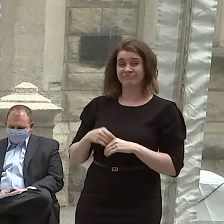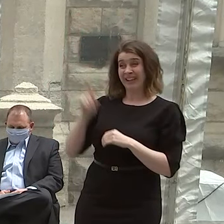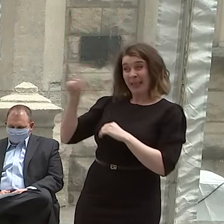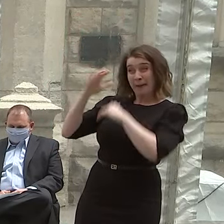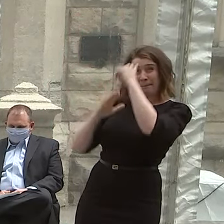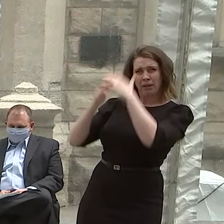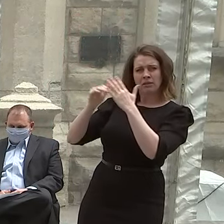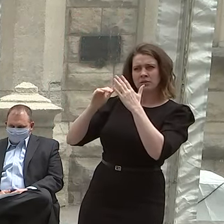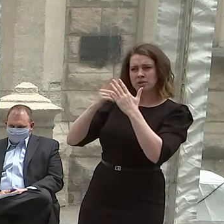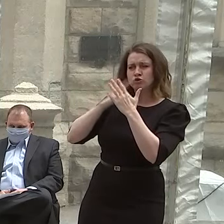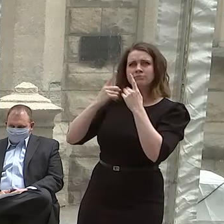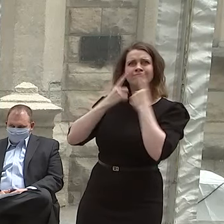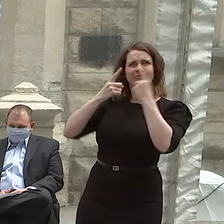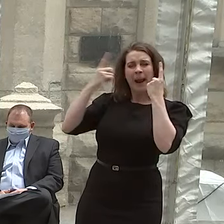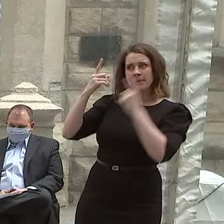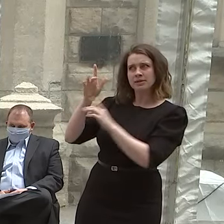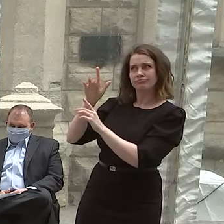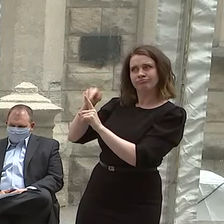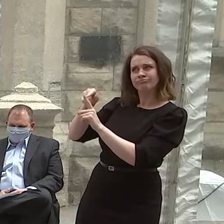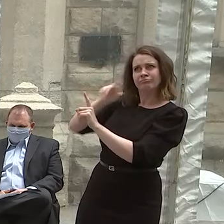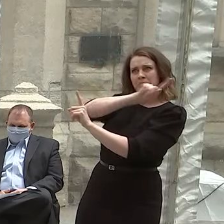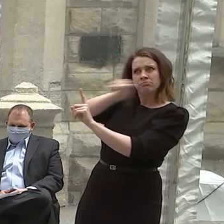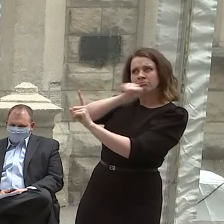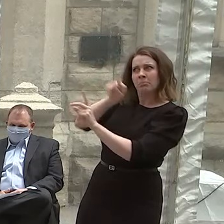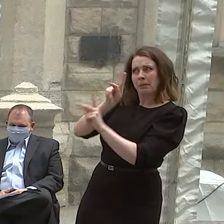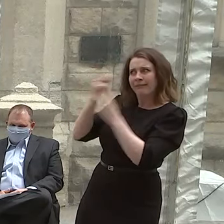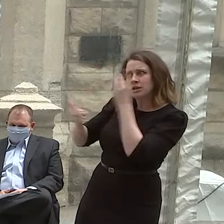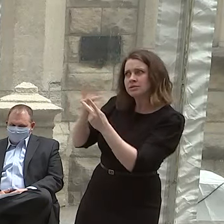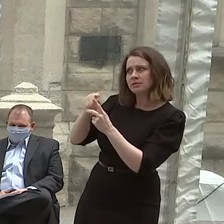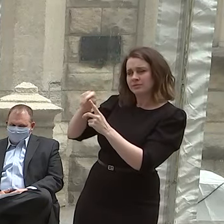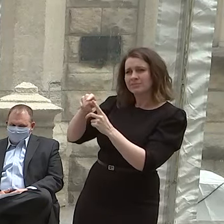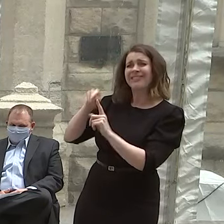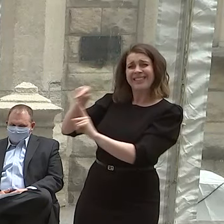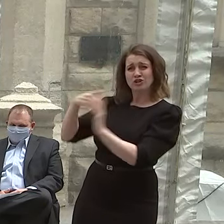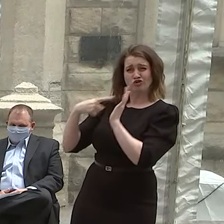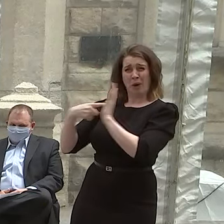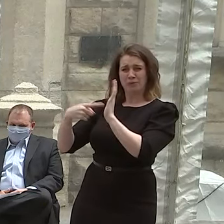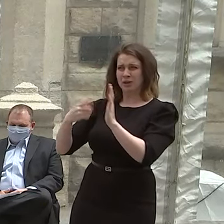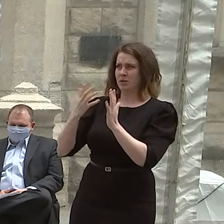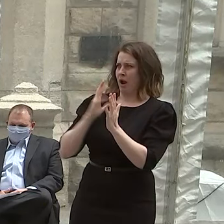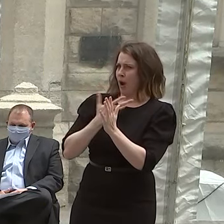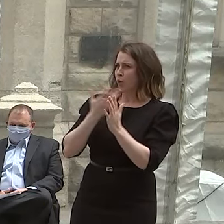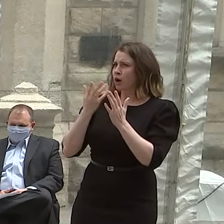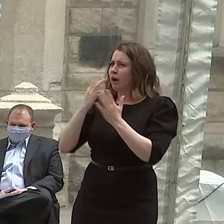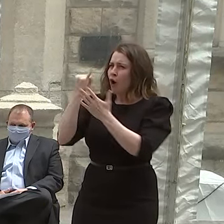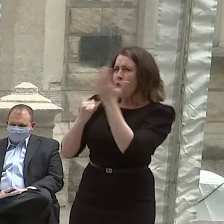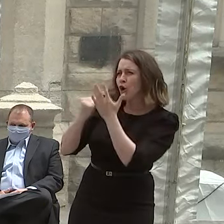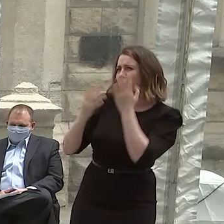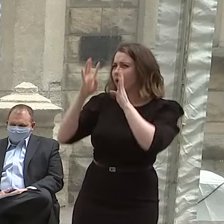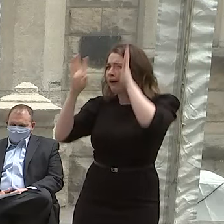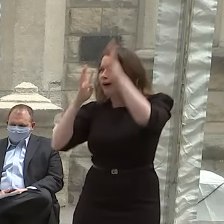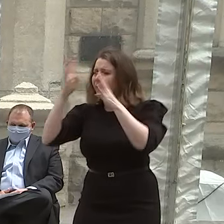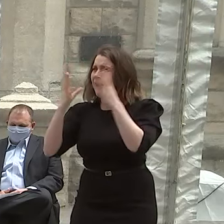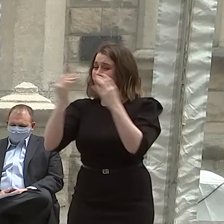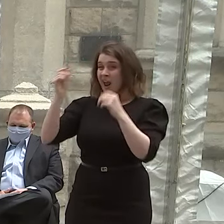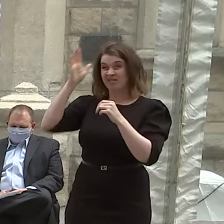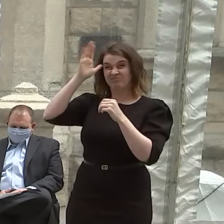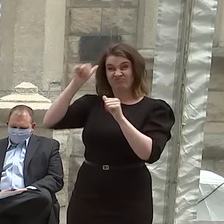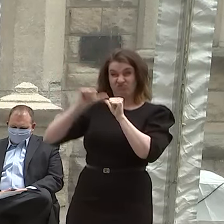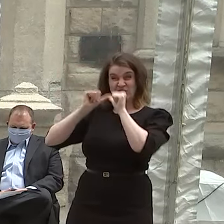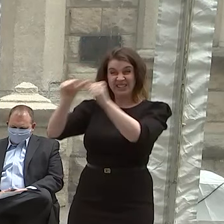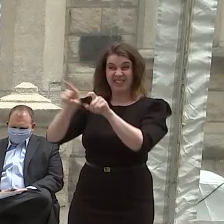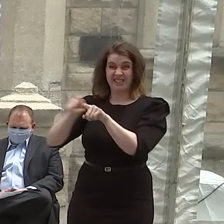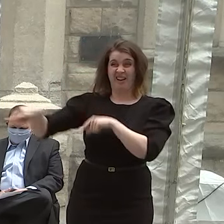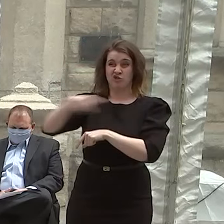true landmark to our city's history, representing our boundless ingenuity, artistry, and resiliency as a